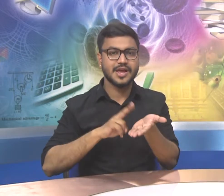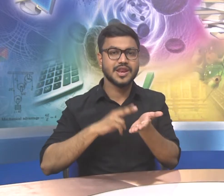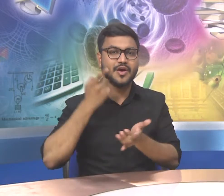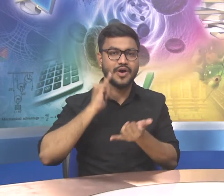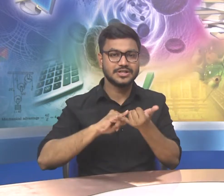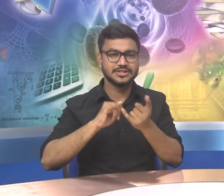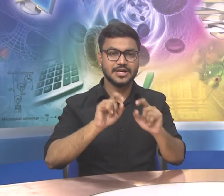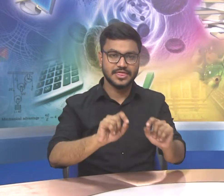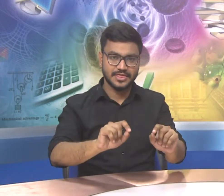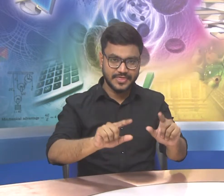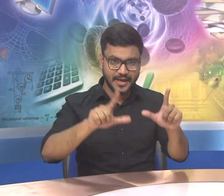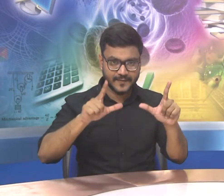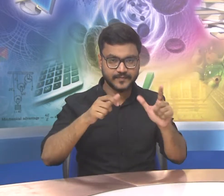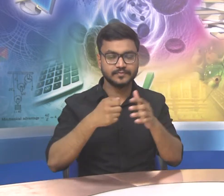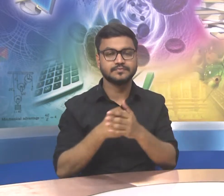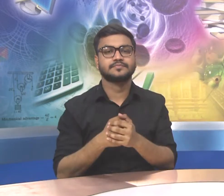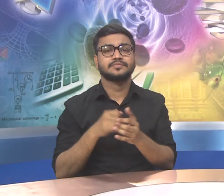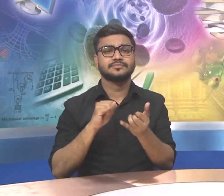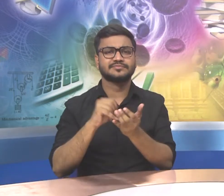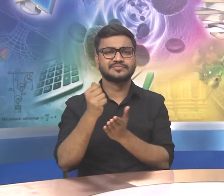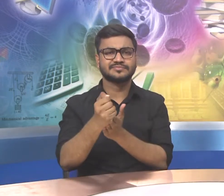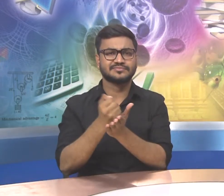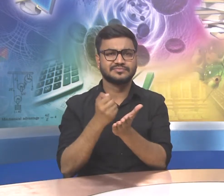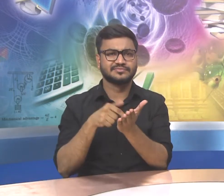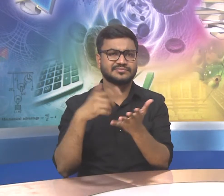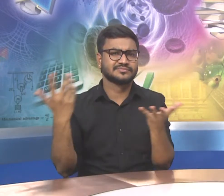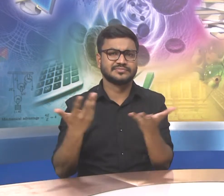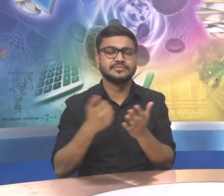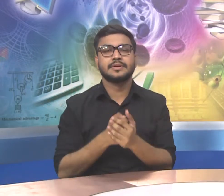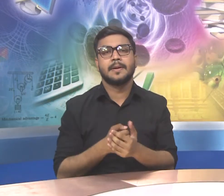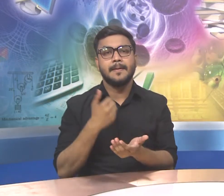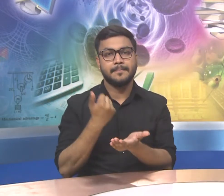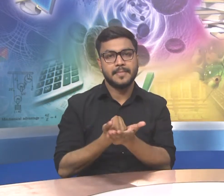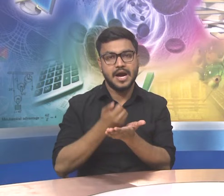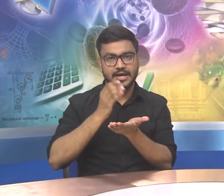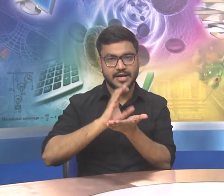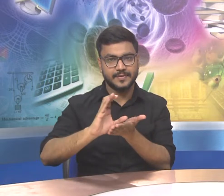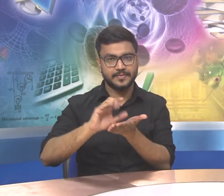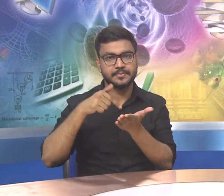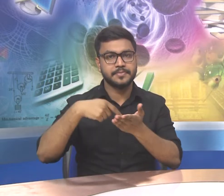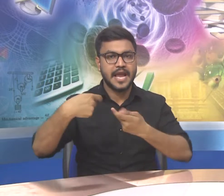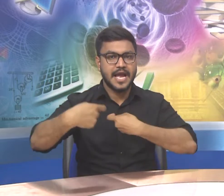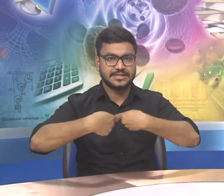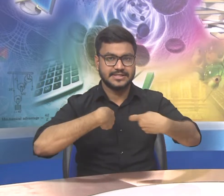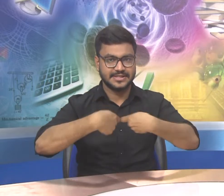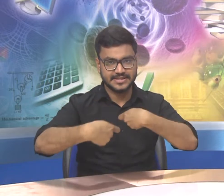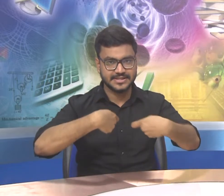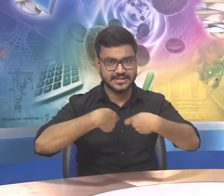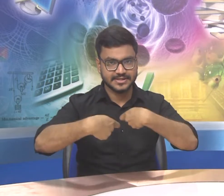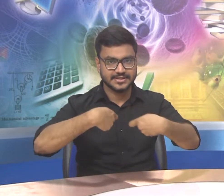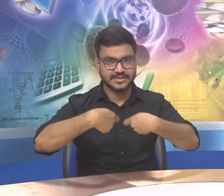Welcome to NIOS live classes. Subject: Business